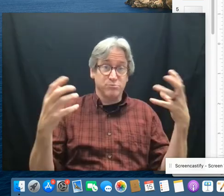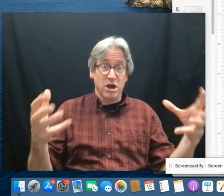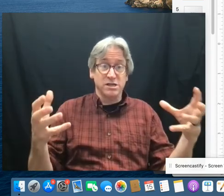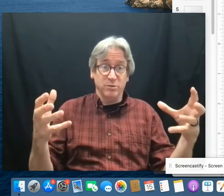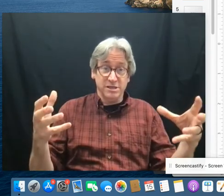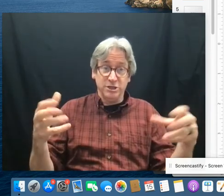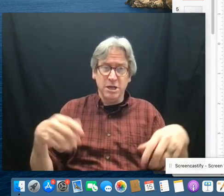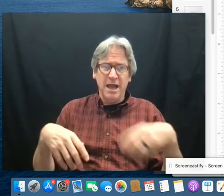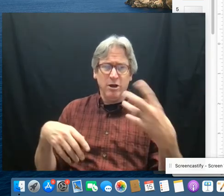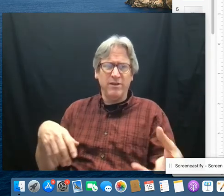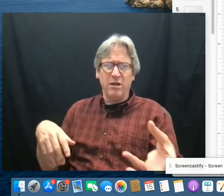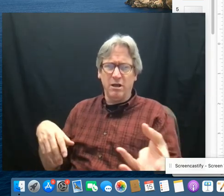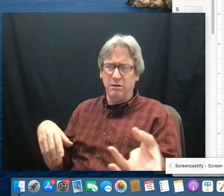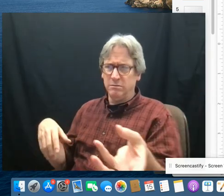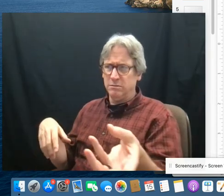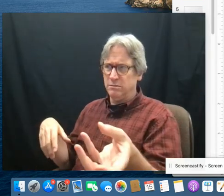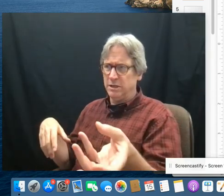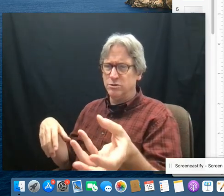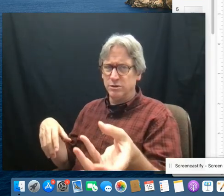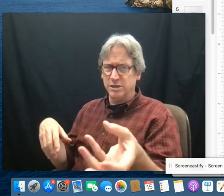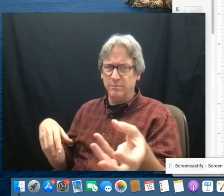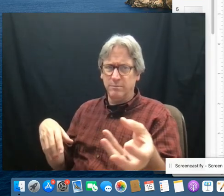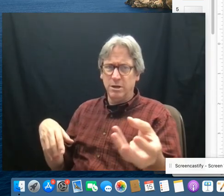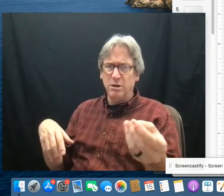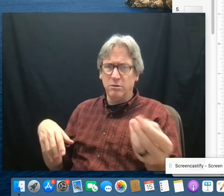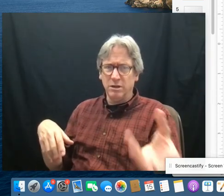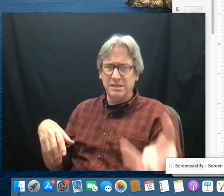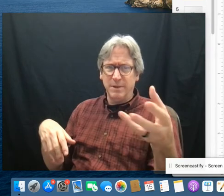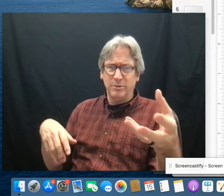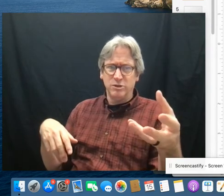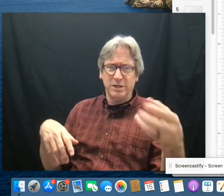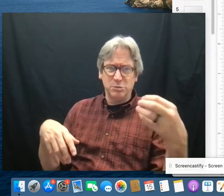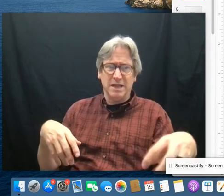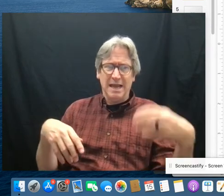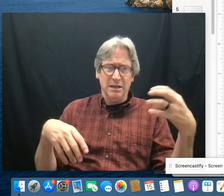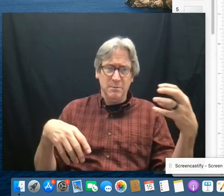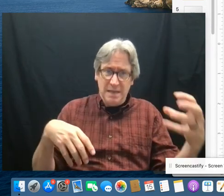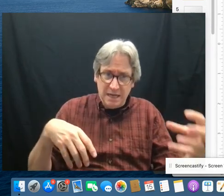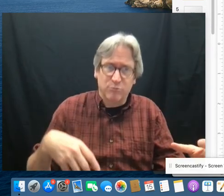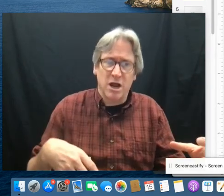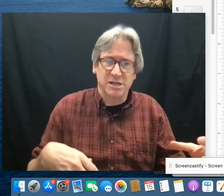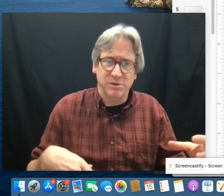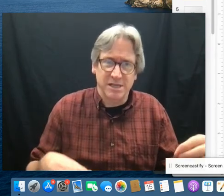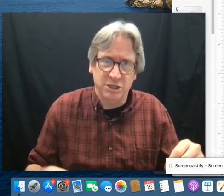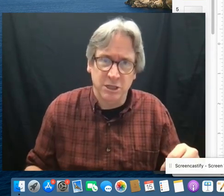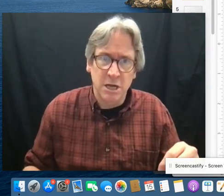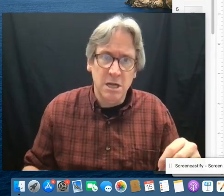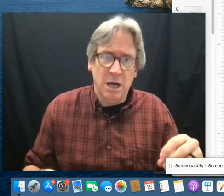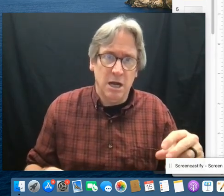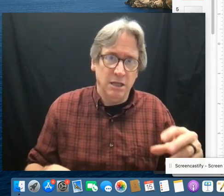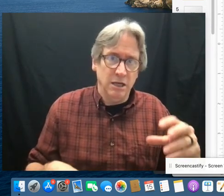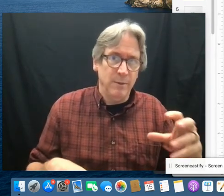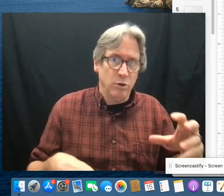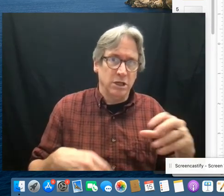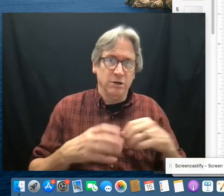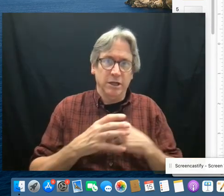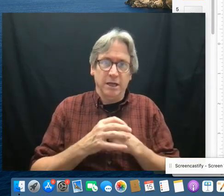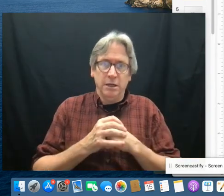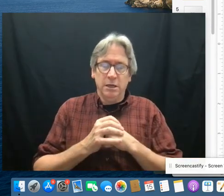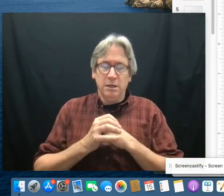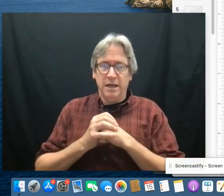which is proximalization. And hopefully I'll introduce or at least be able to explain the meaning of proximalization a little bit